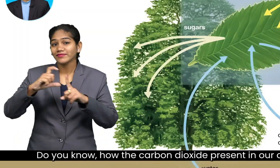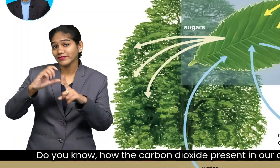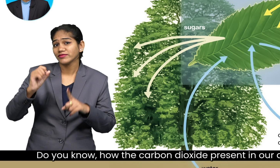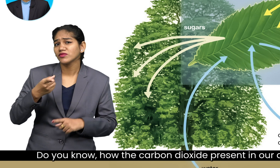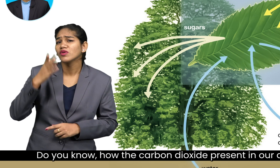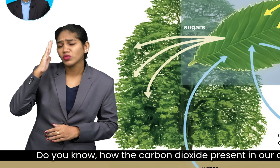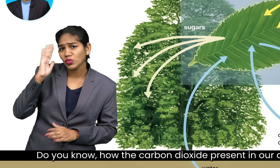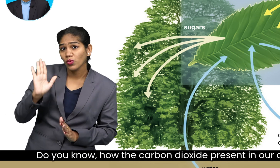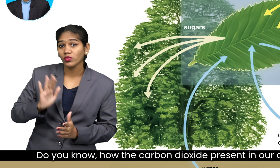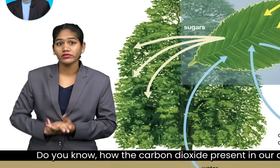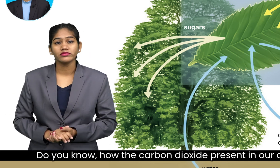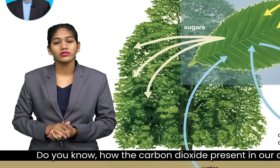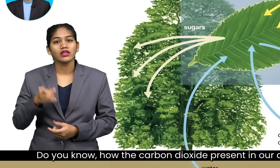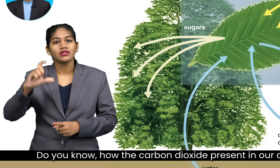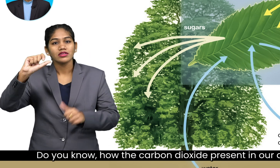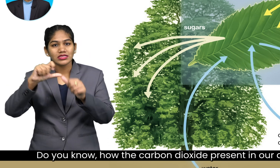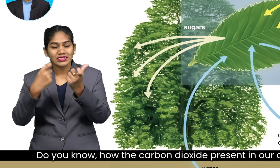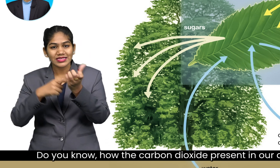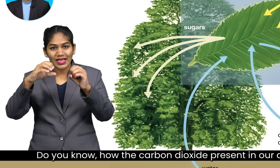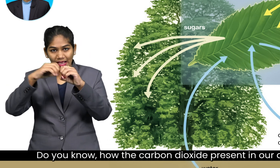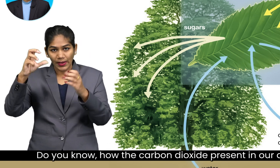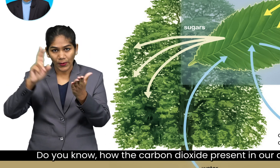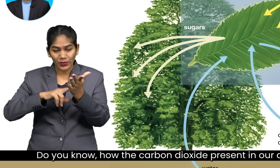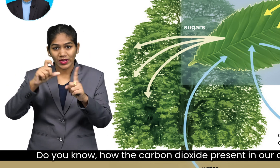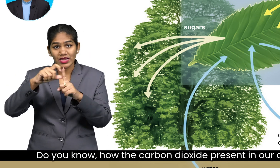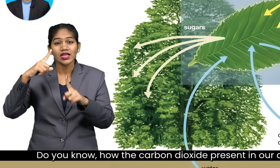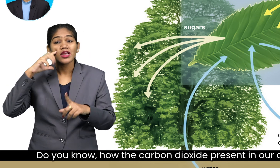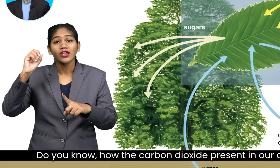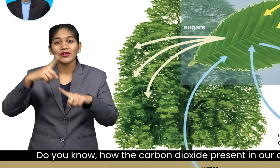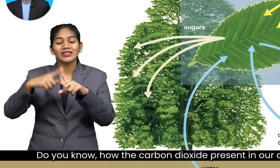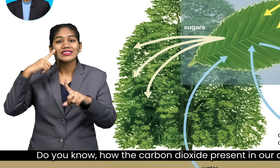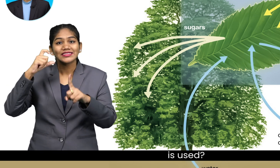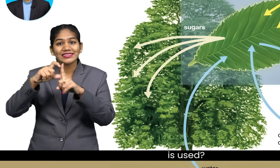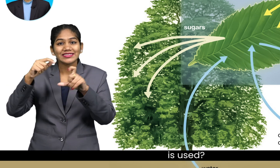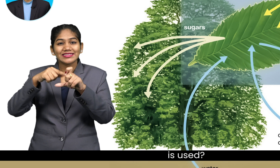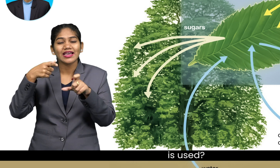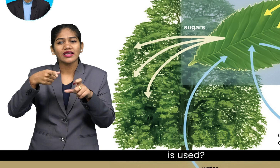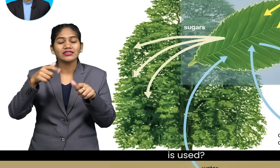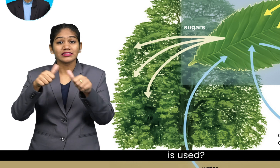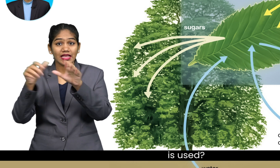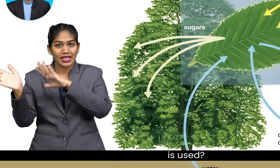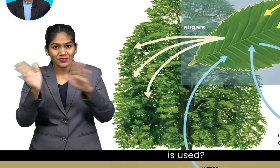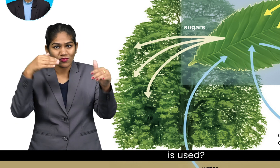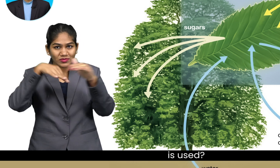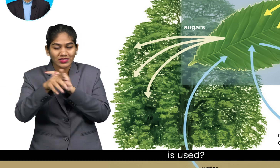Do you know how the carbon dioxide present in our atmosphere is